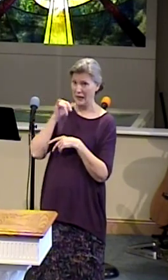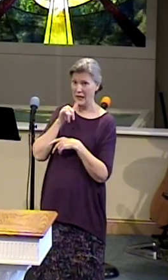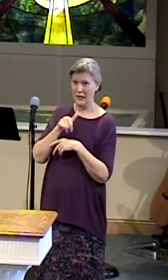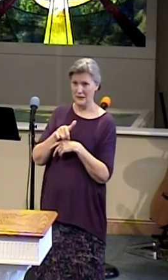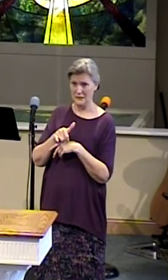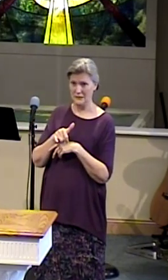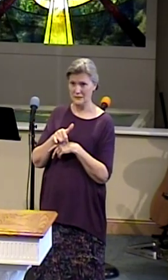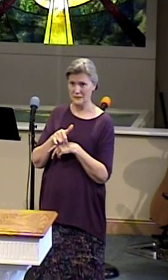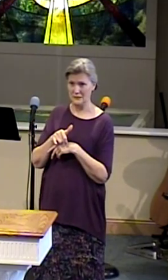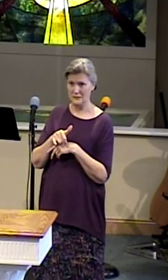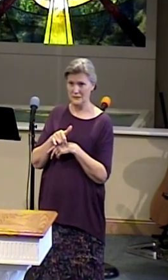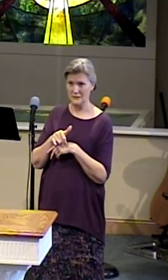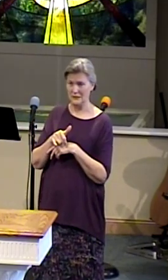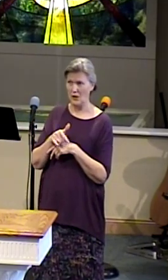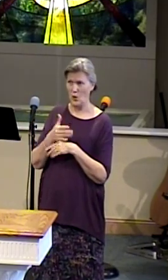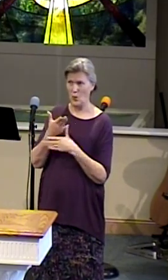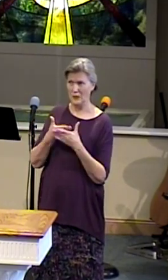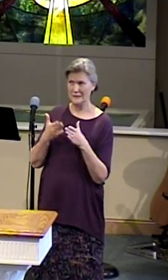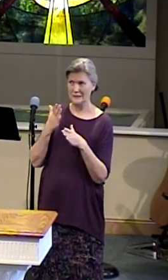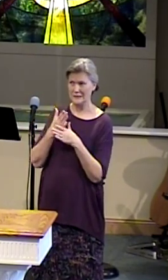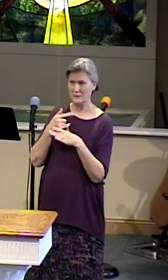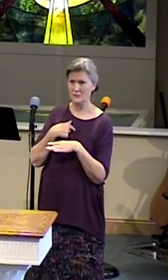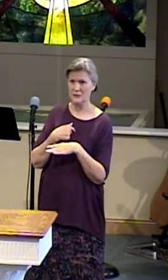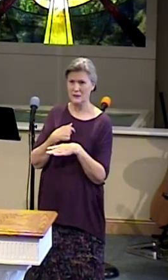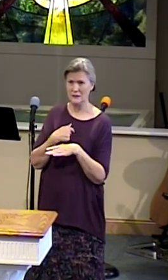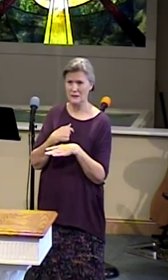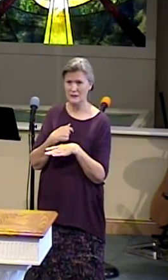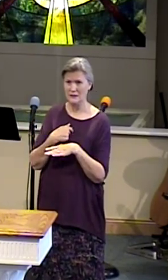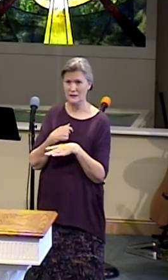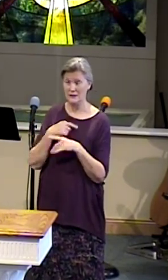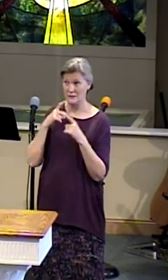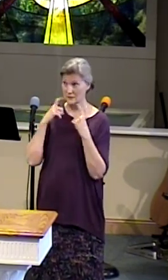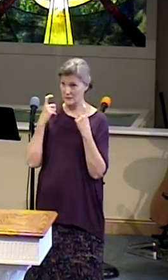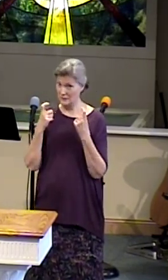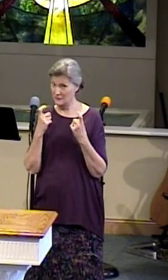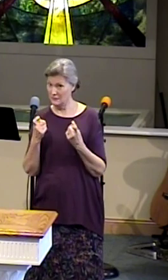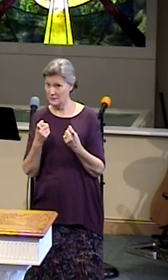God. What's stopping me? Is it sin?